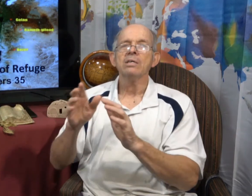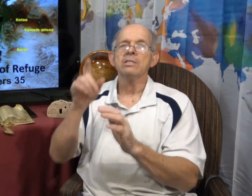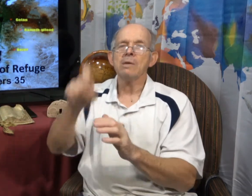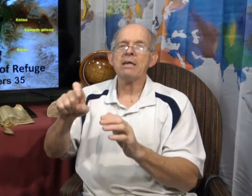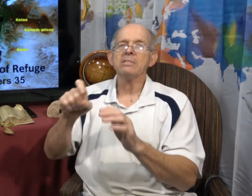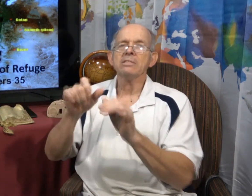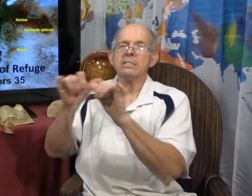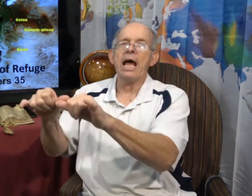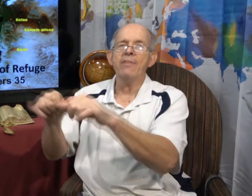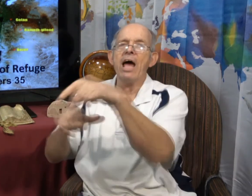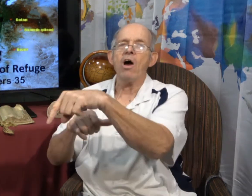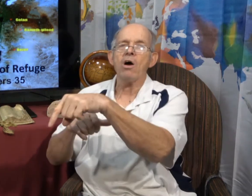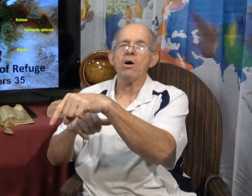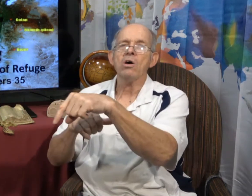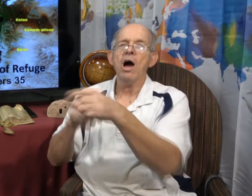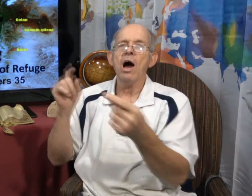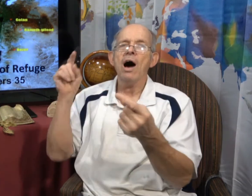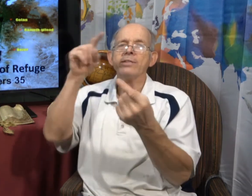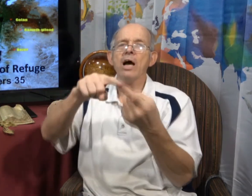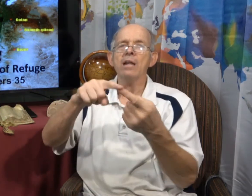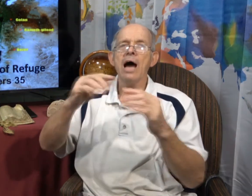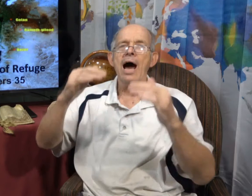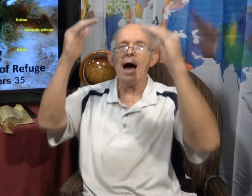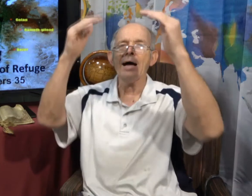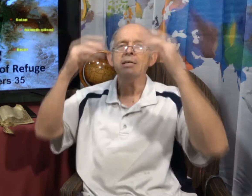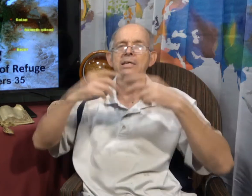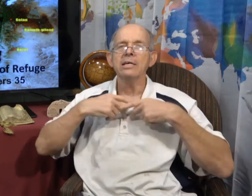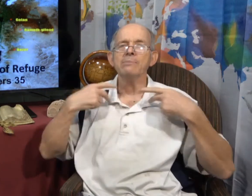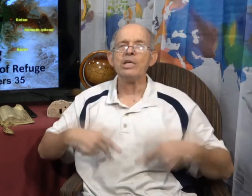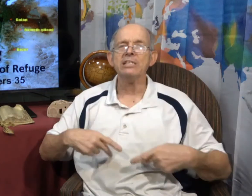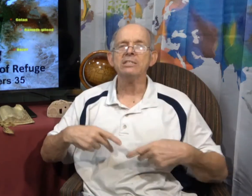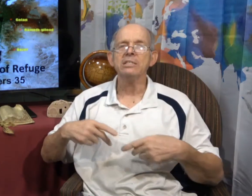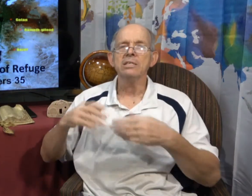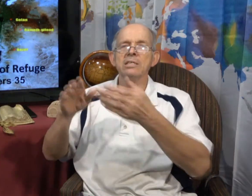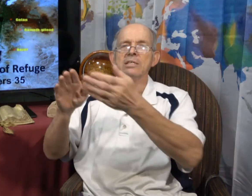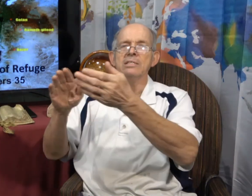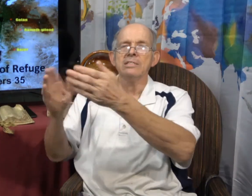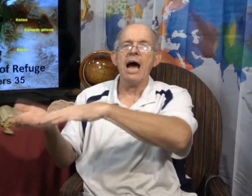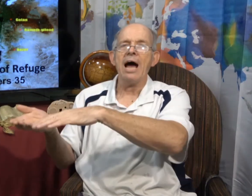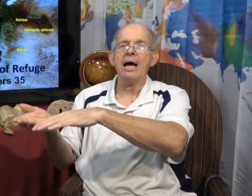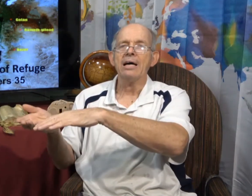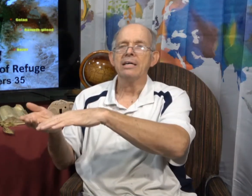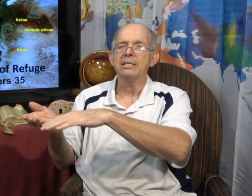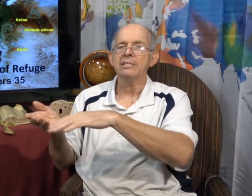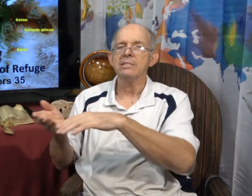you must stay there until I freeze die.